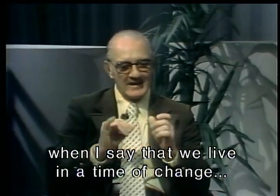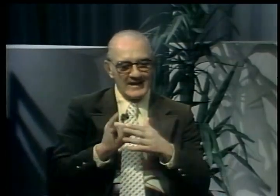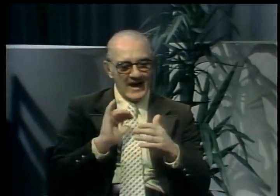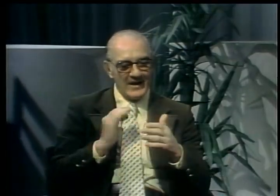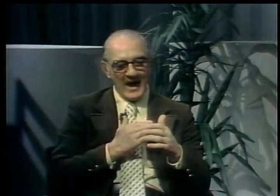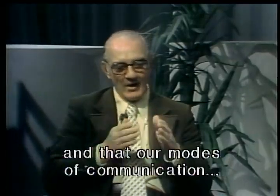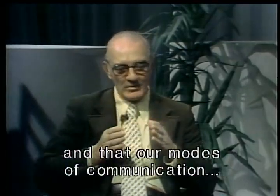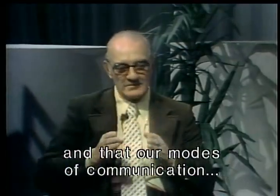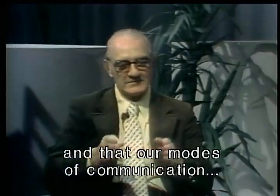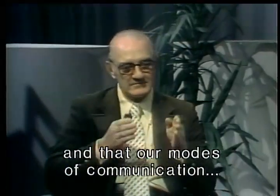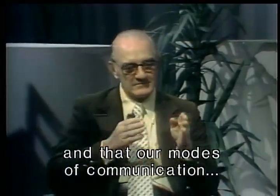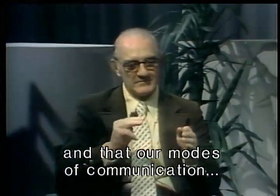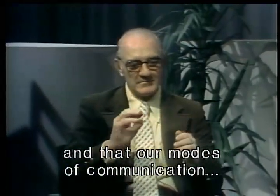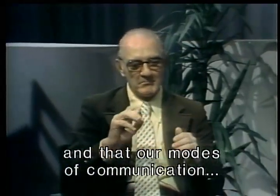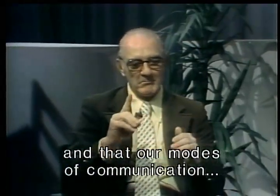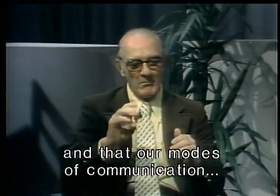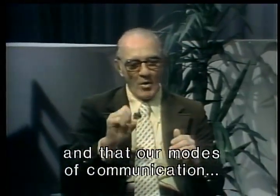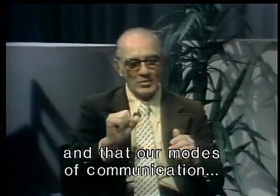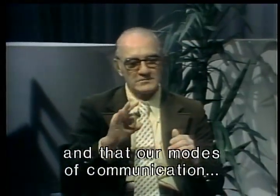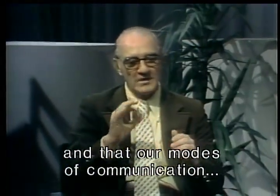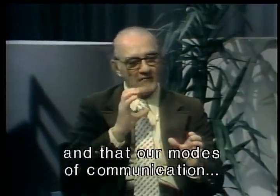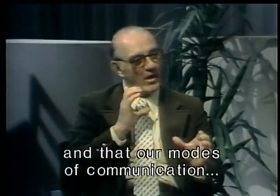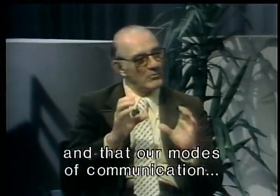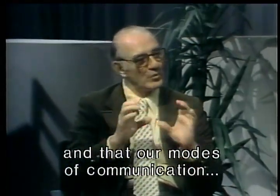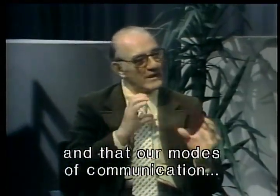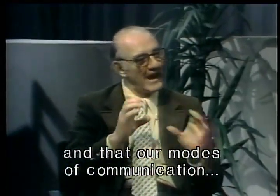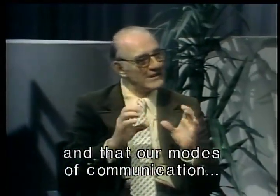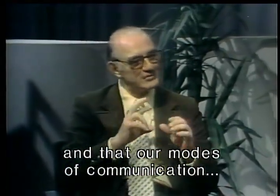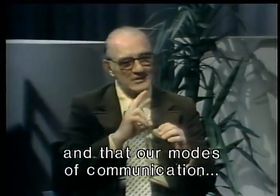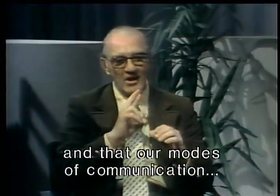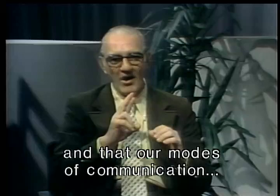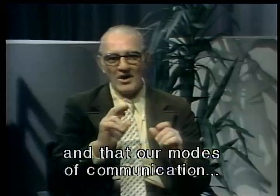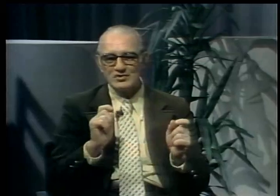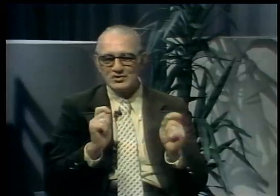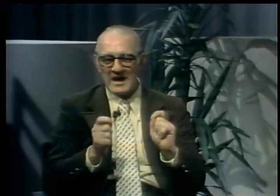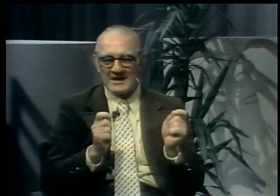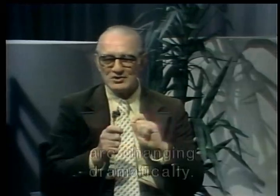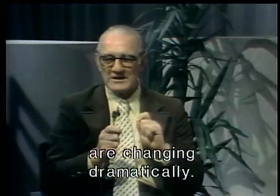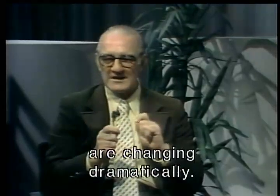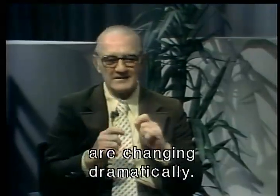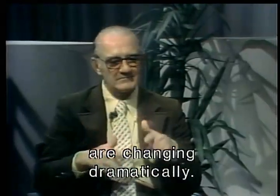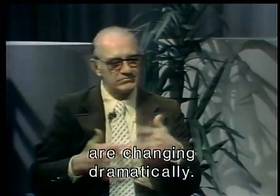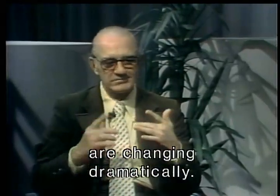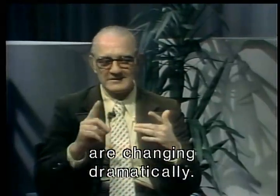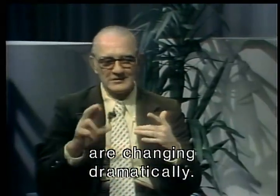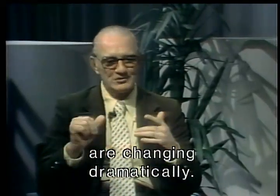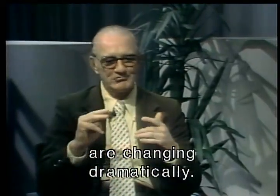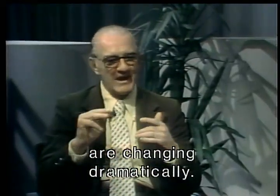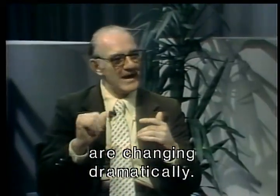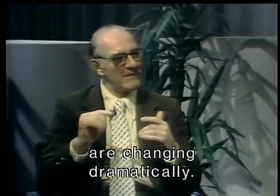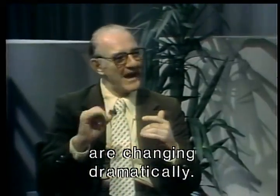that our modes of communication are changing